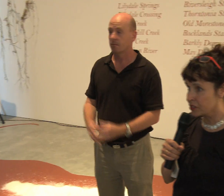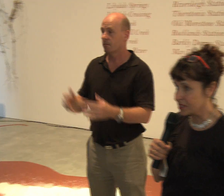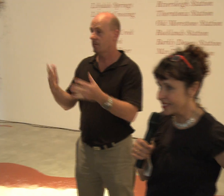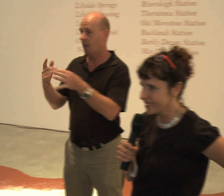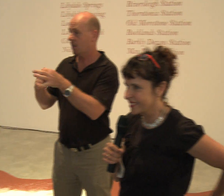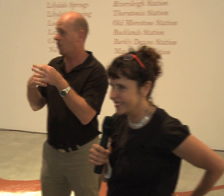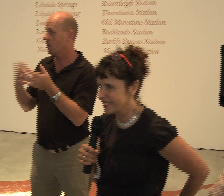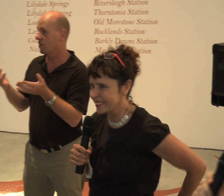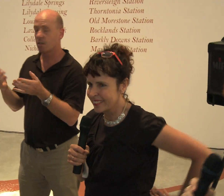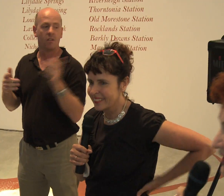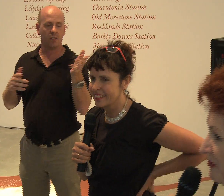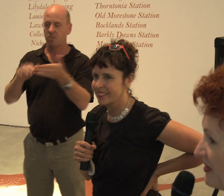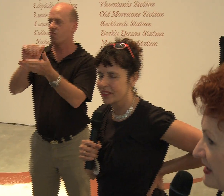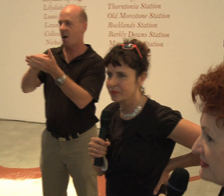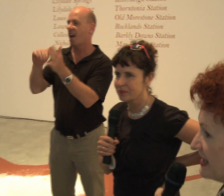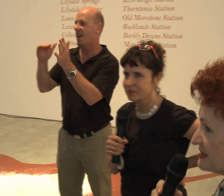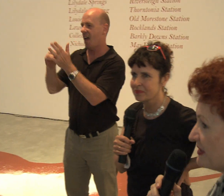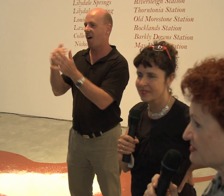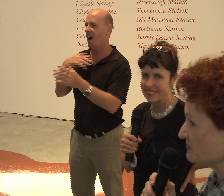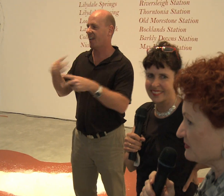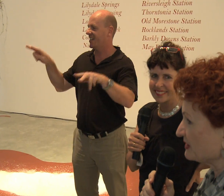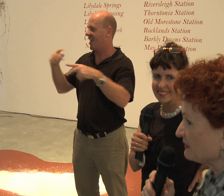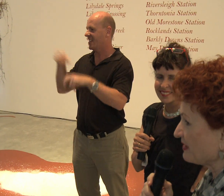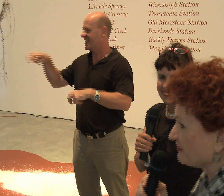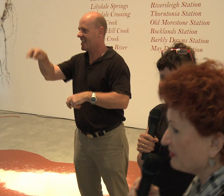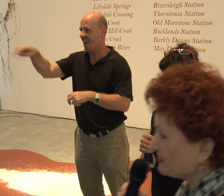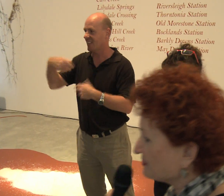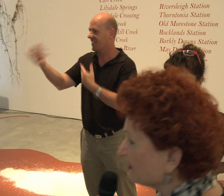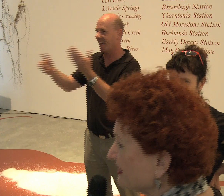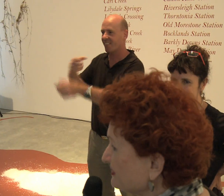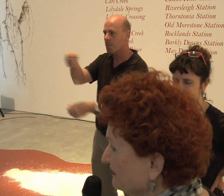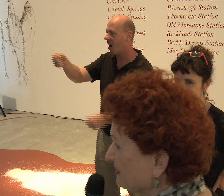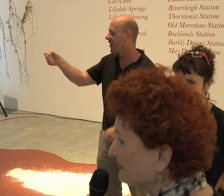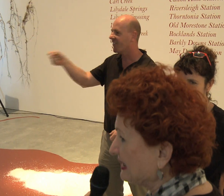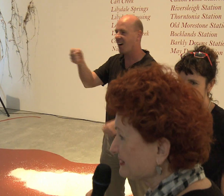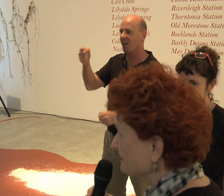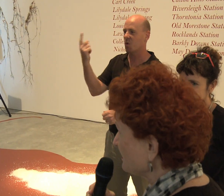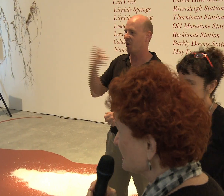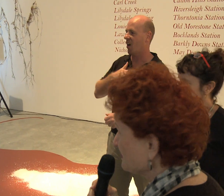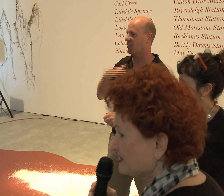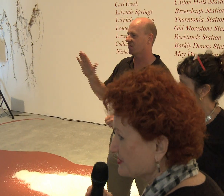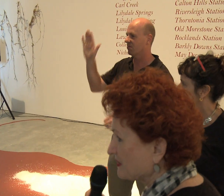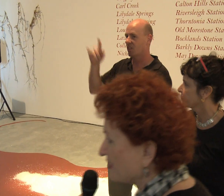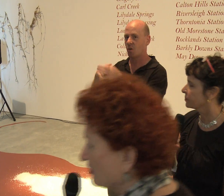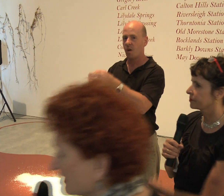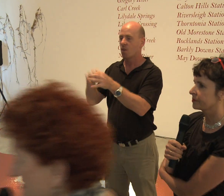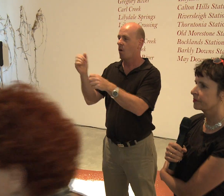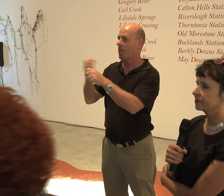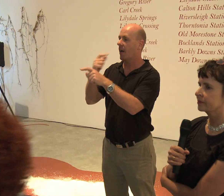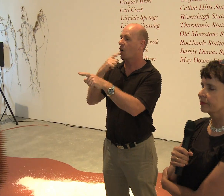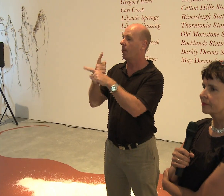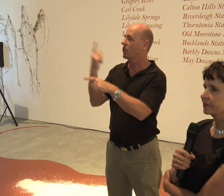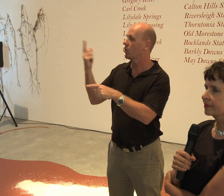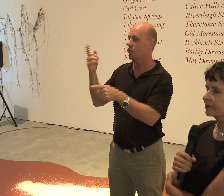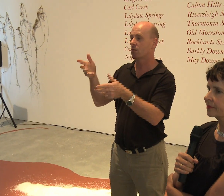Any questions? That's right. This is the part where I can dance amongst you and bring the microphone to folk who'd like to ask questions or make comments. So